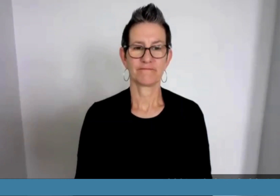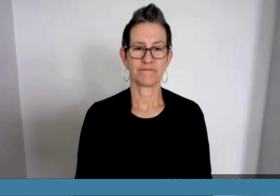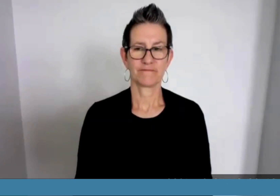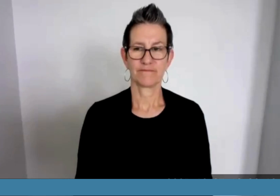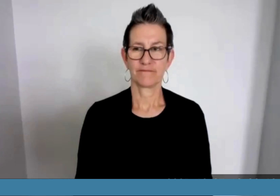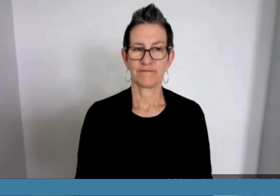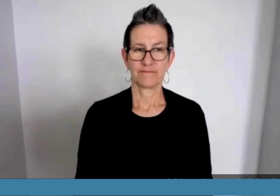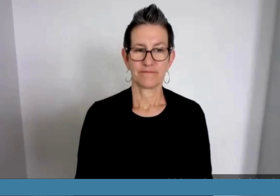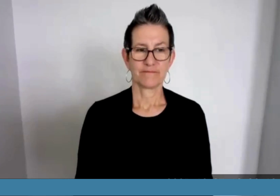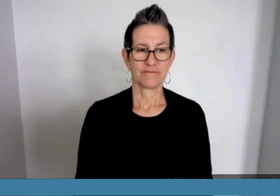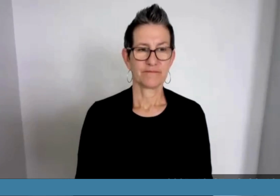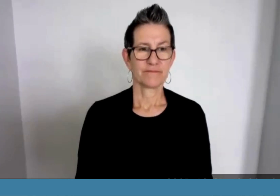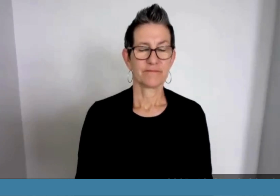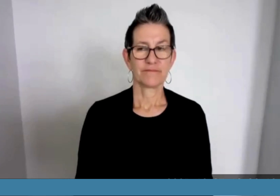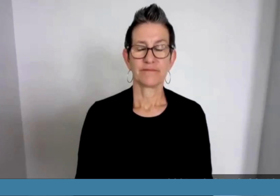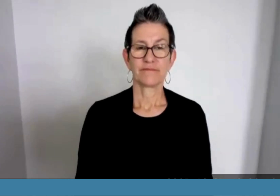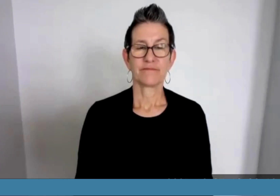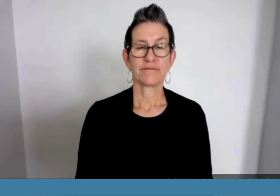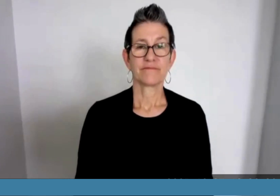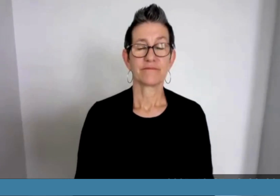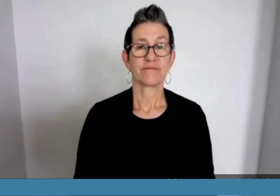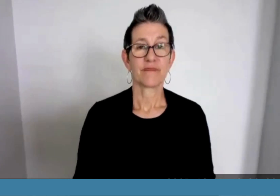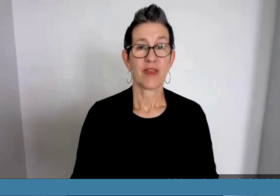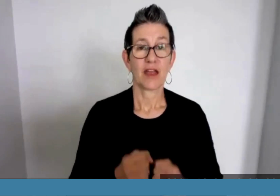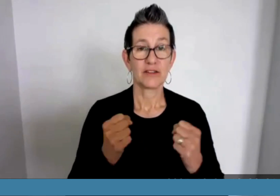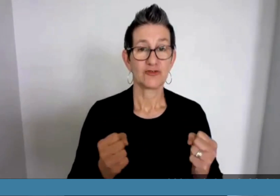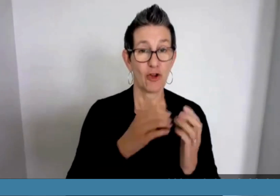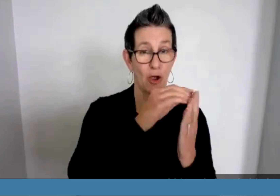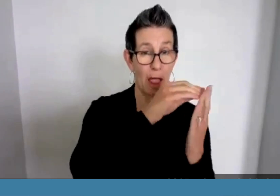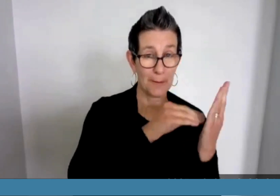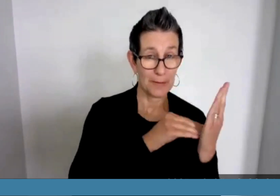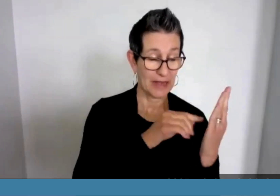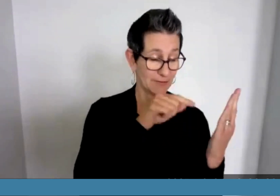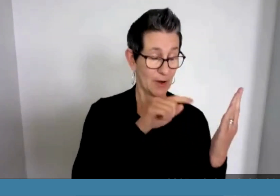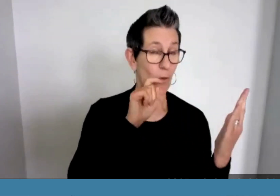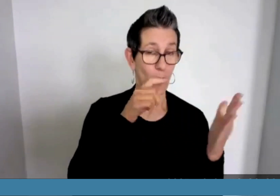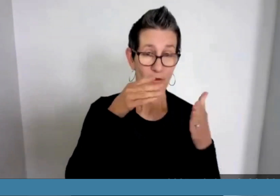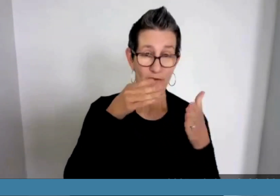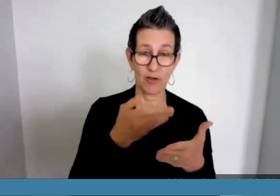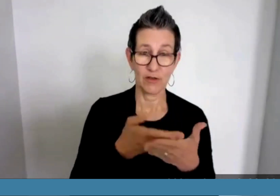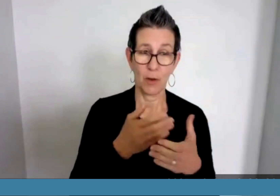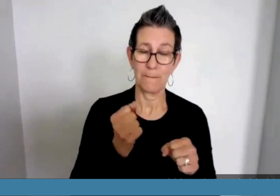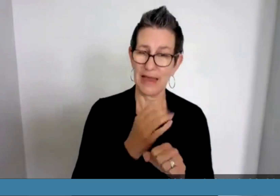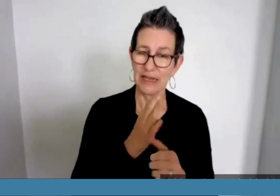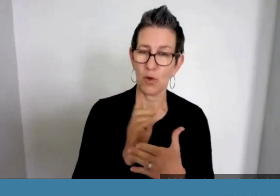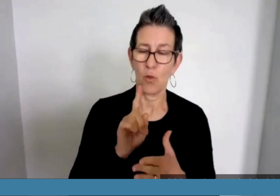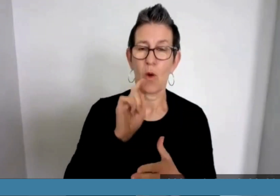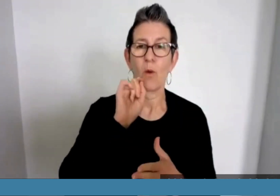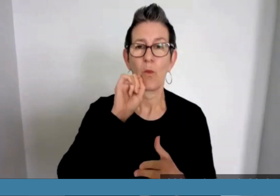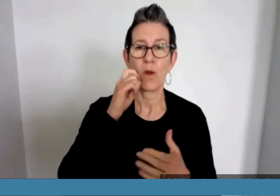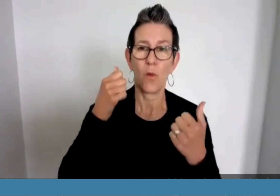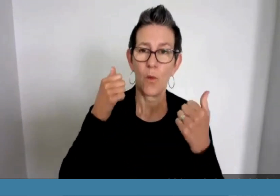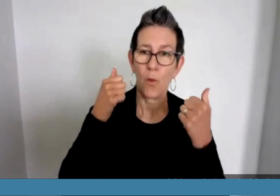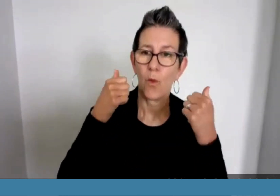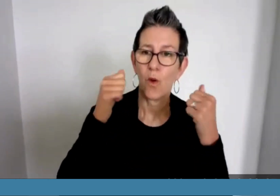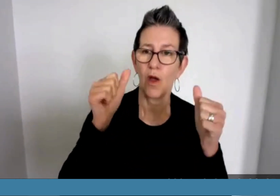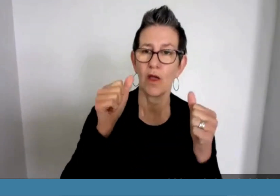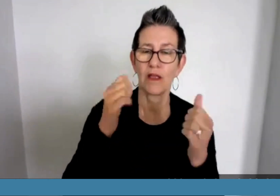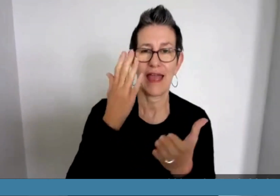Strong applications will focus on how we can make sure what works is embedded in systems. We'll